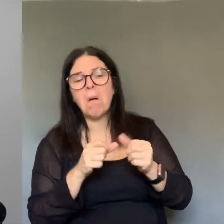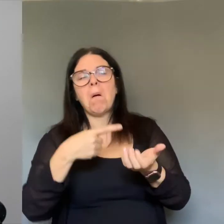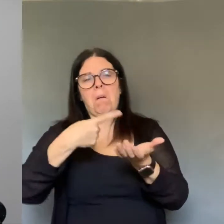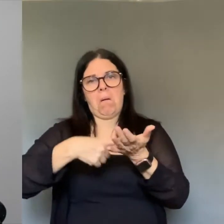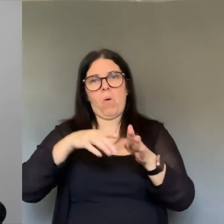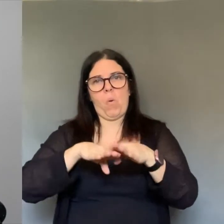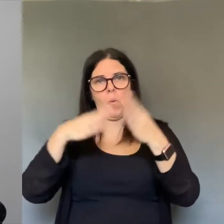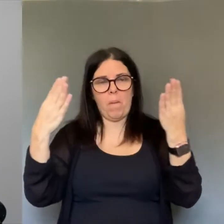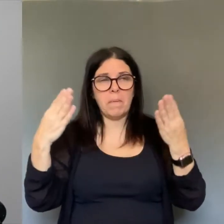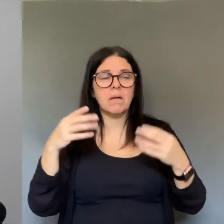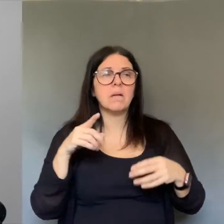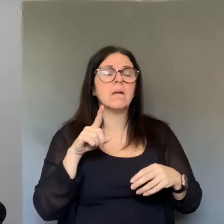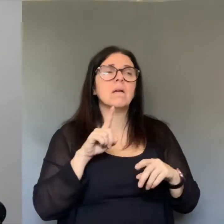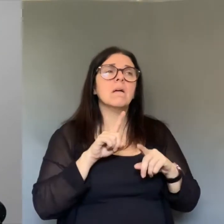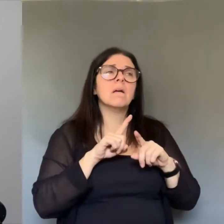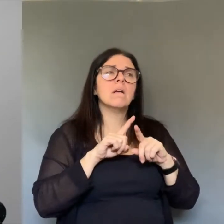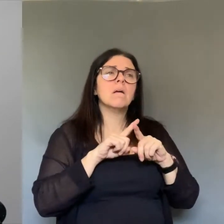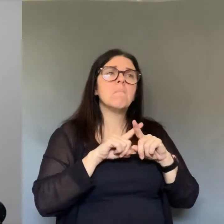about the opening of the